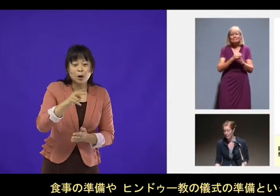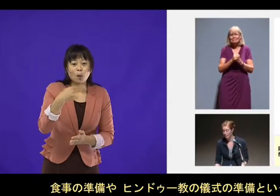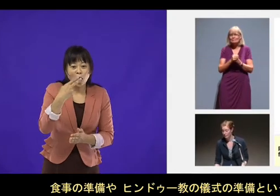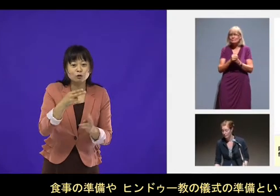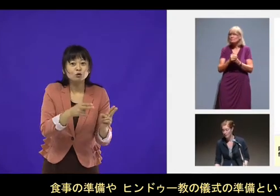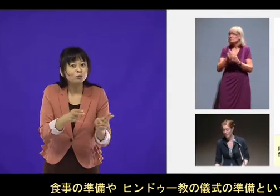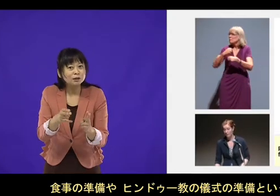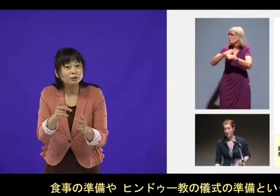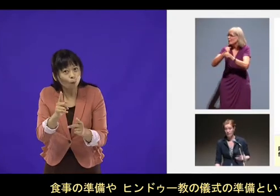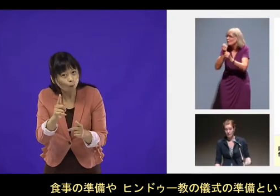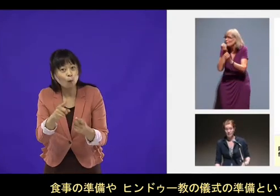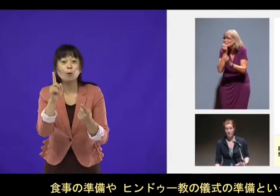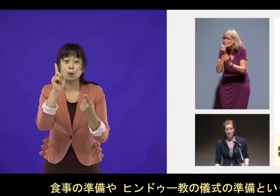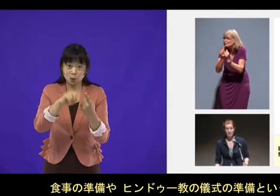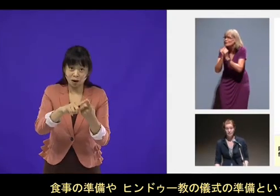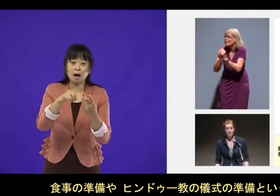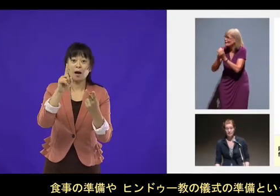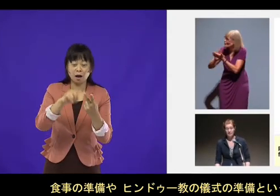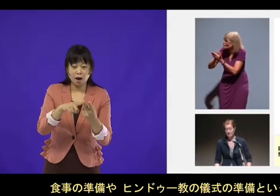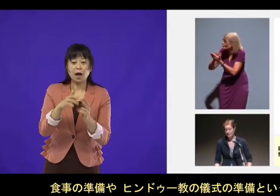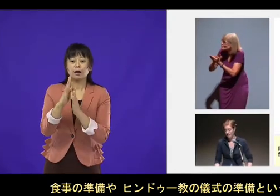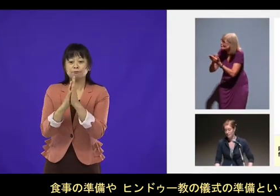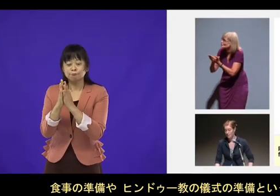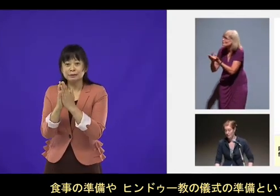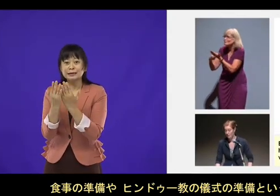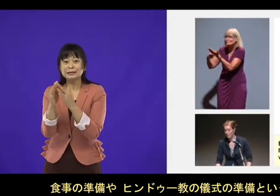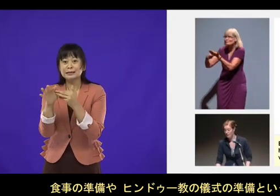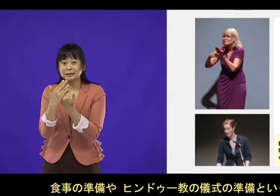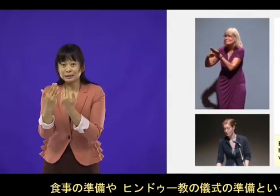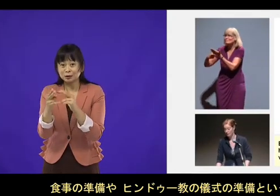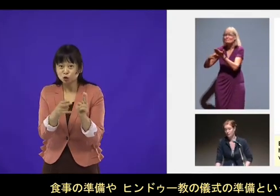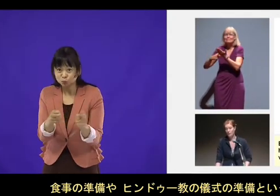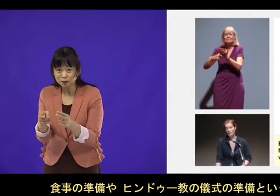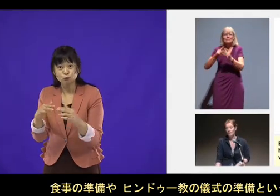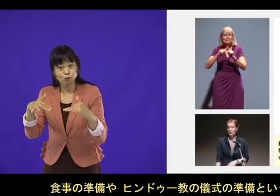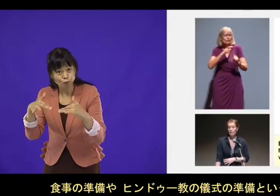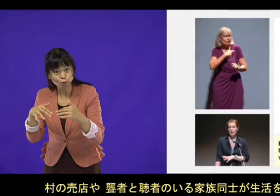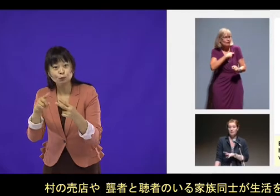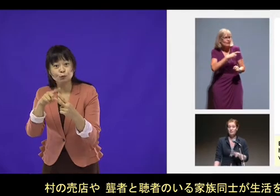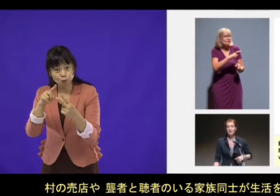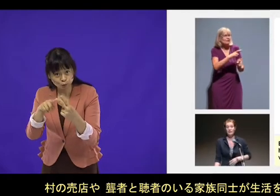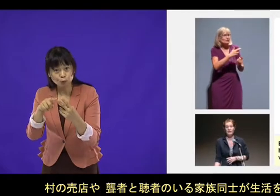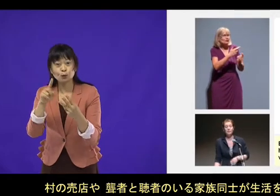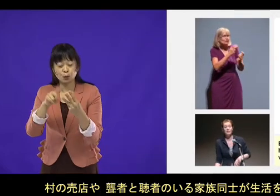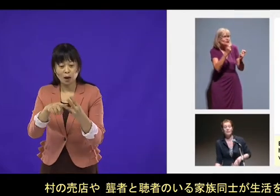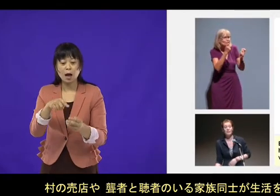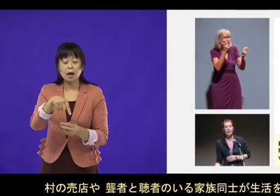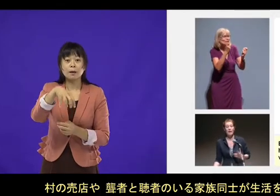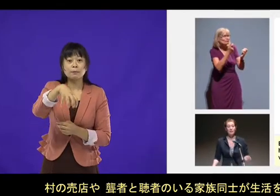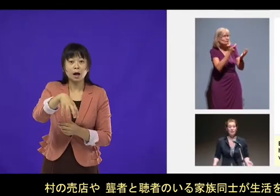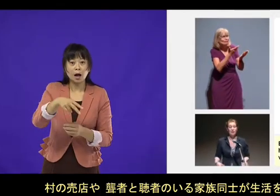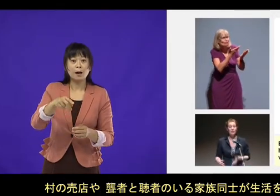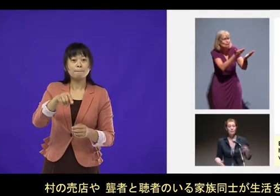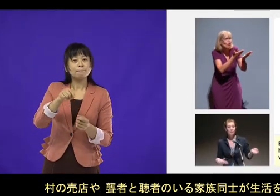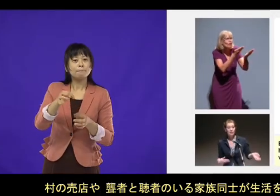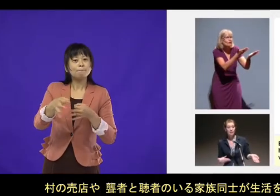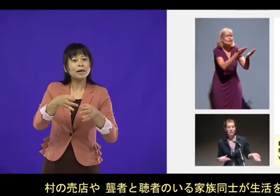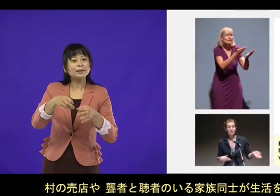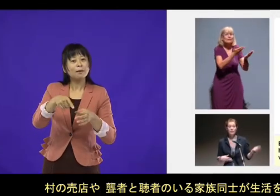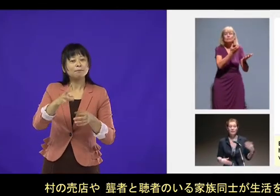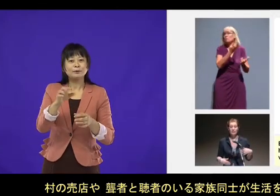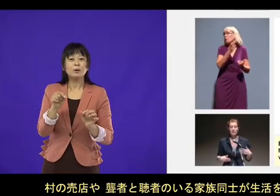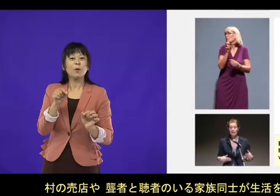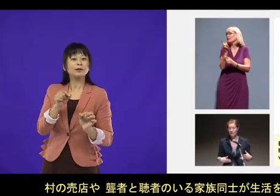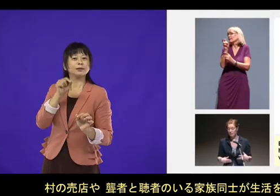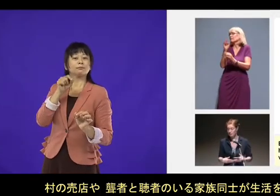communal meals in preparation of these Hindu ceremonies, but also when deaf and hearing people have a cup of